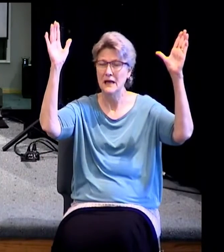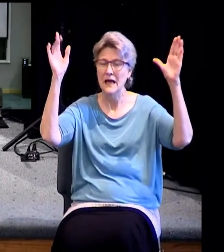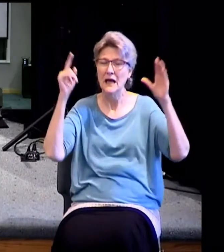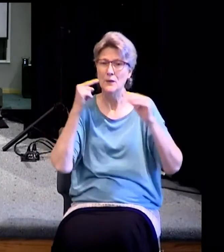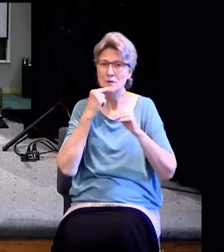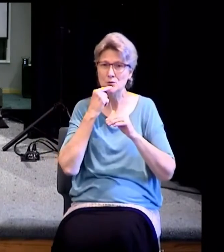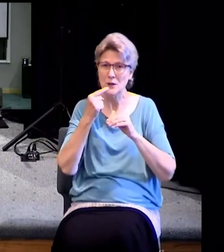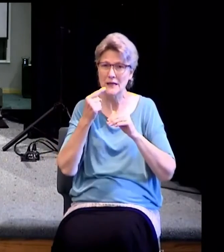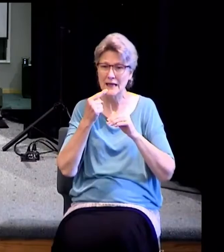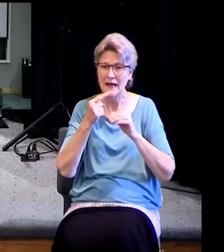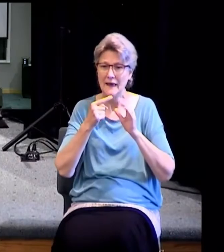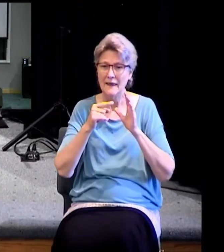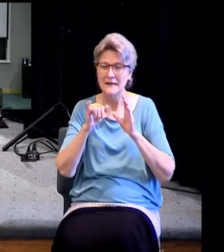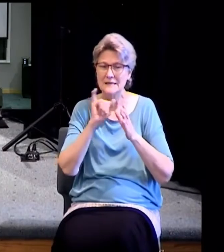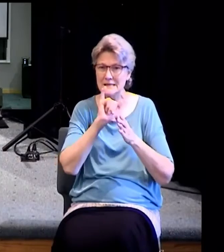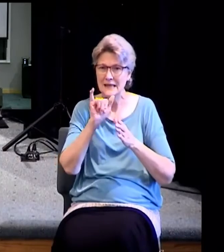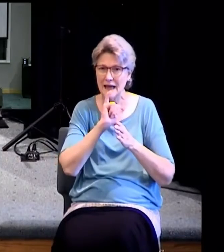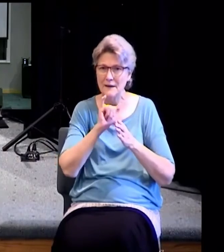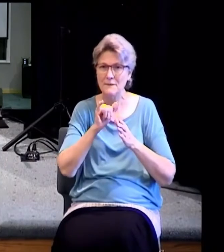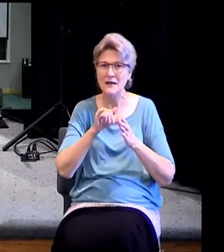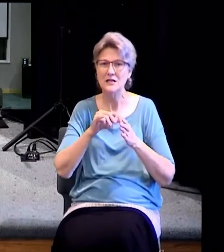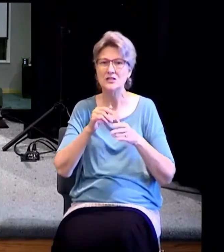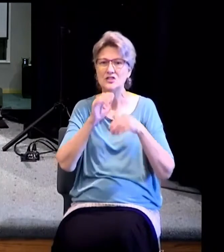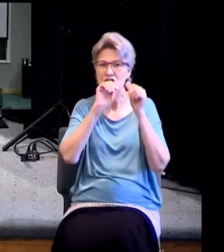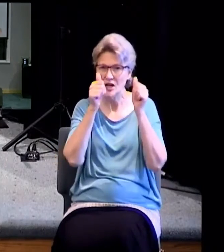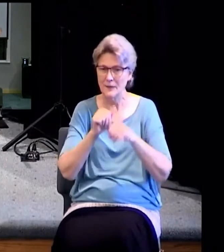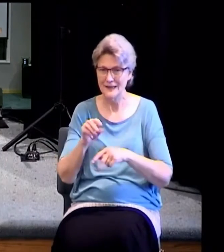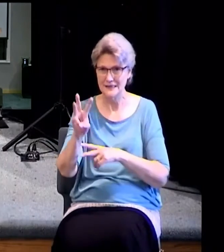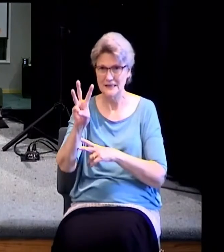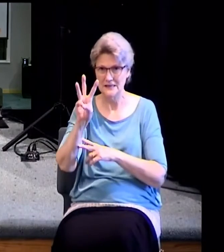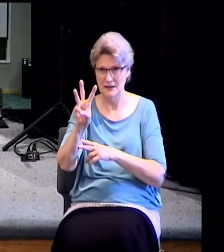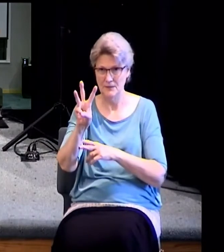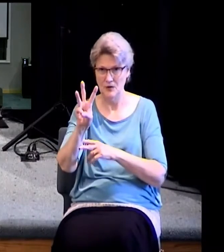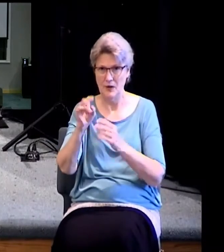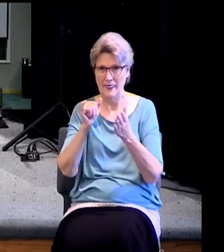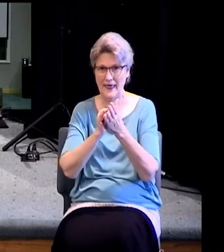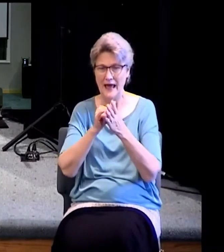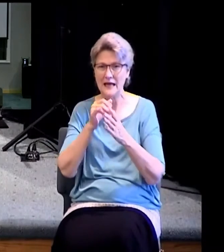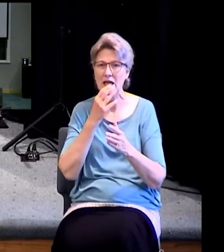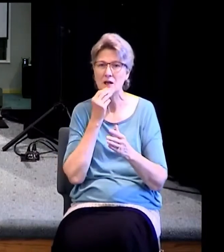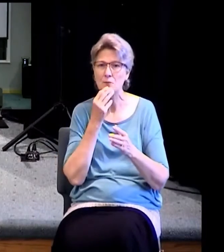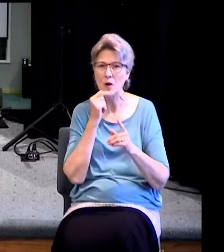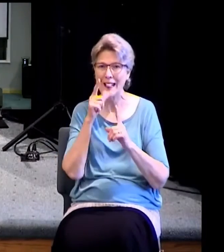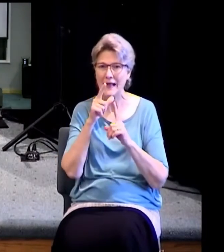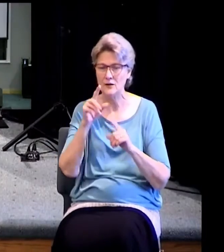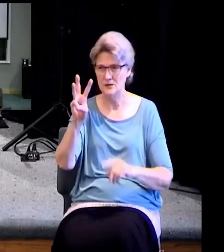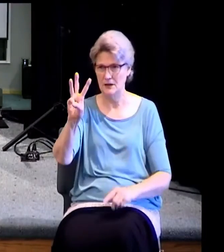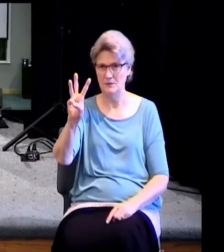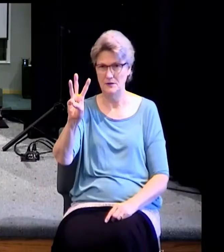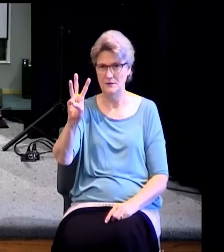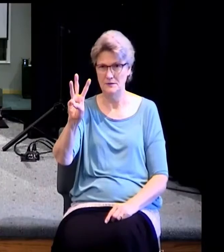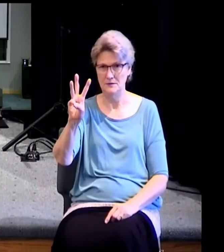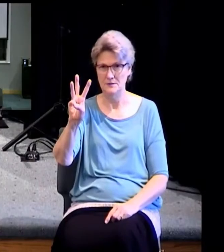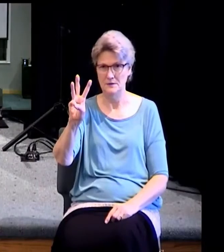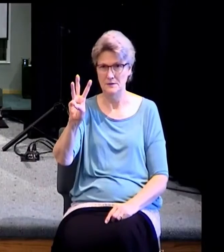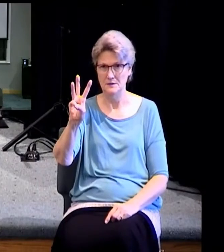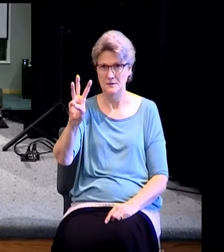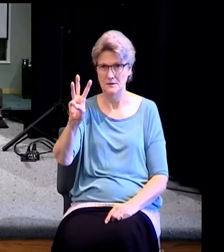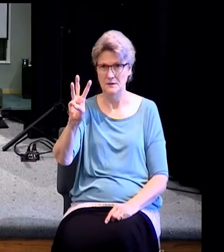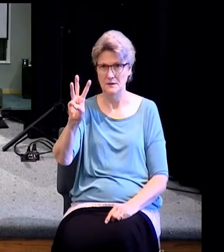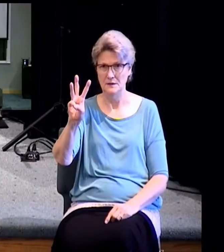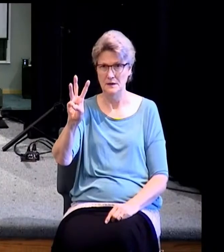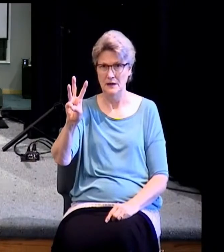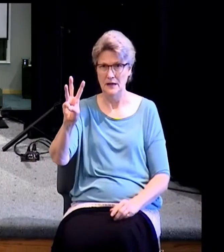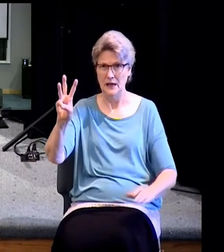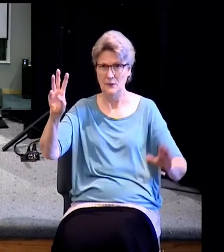literally in the sign of a W. It was the Sheen that he was showing. And when he was lifting his hands, he was